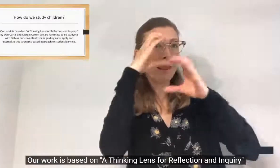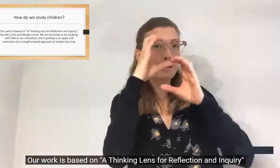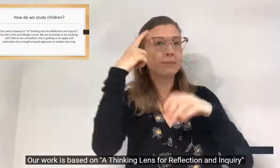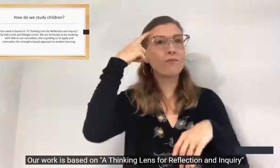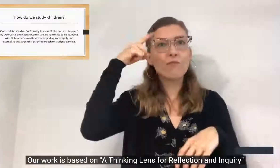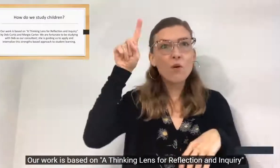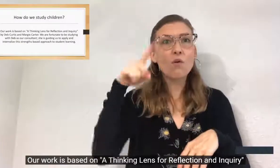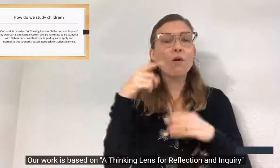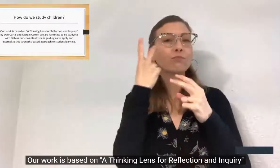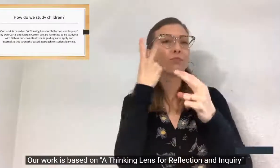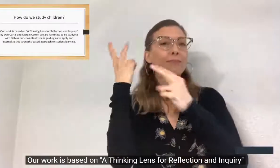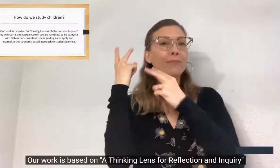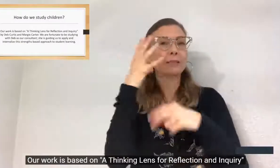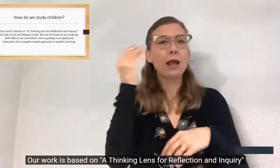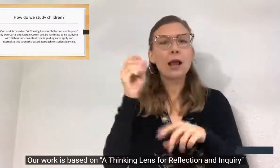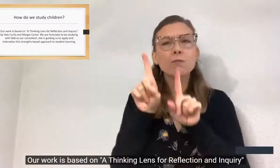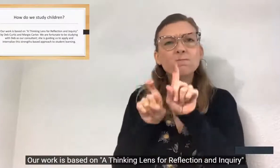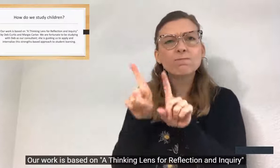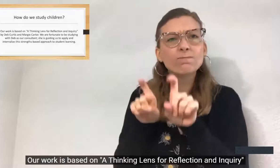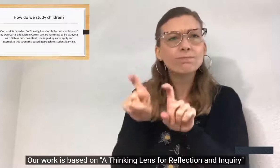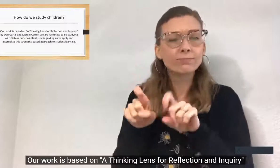thinking lens for reflection and inquiry.